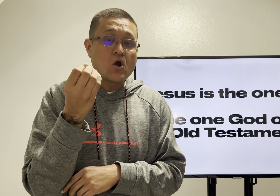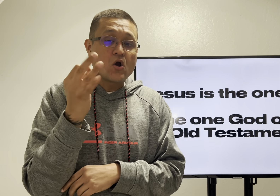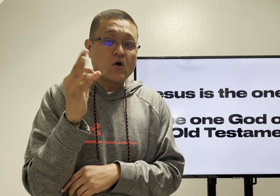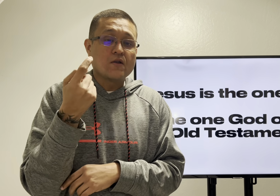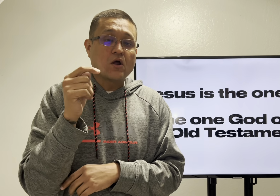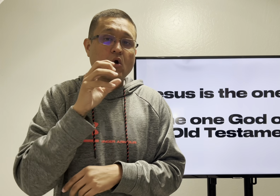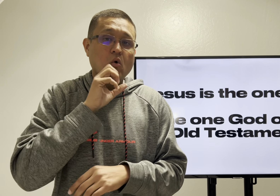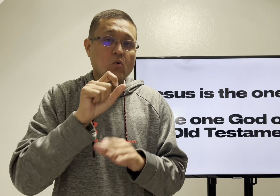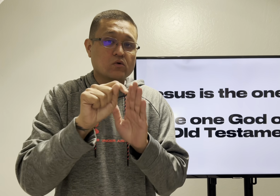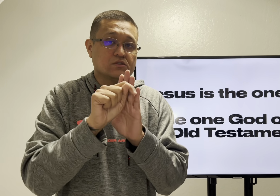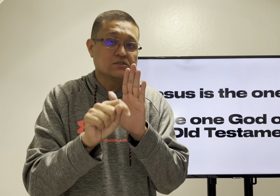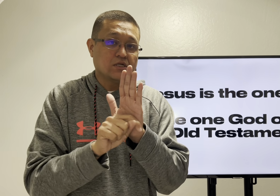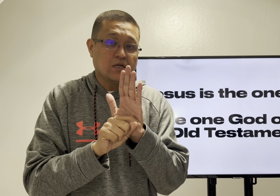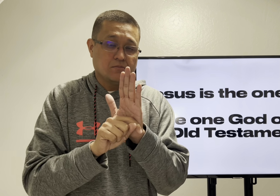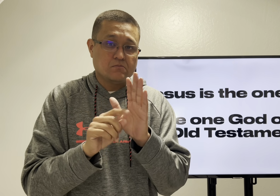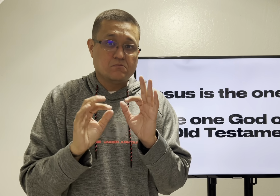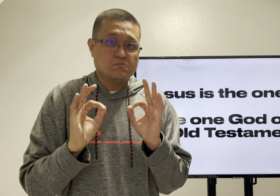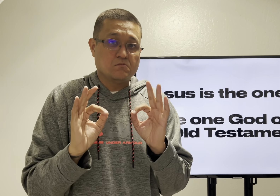The one God of the Old Testament.